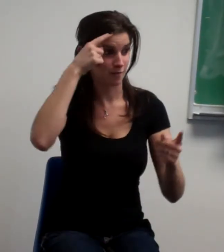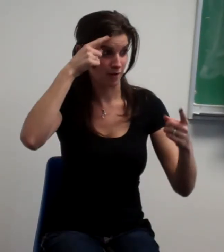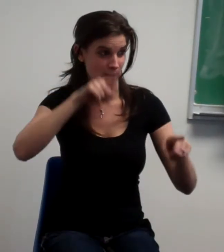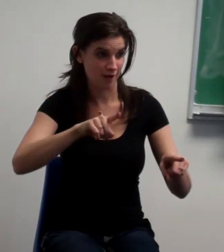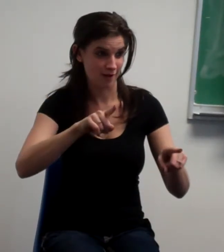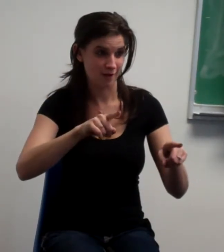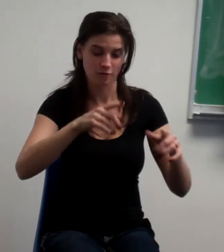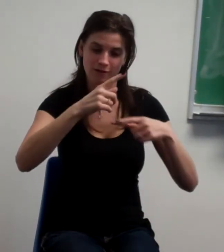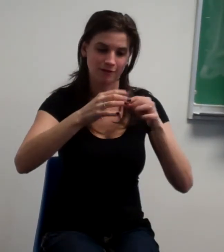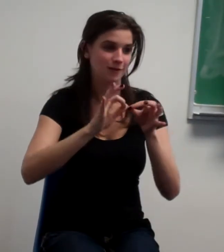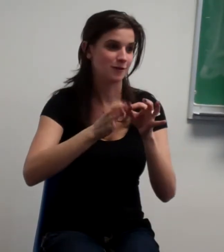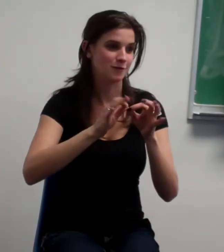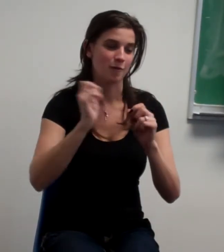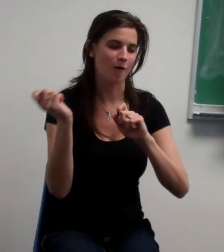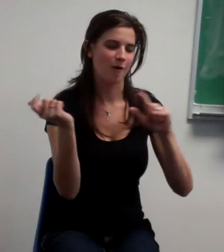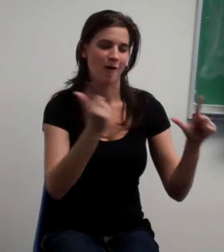So we'll see what we come up